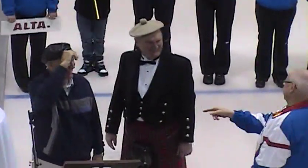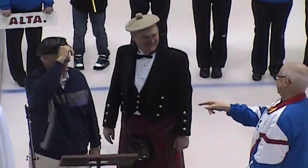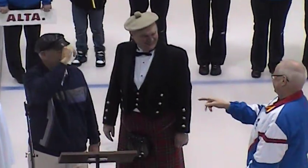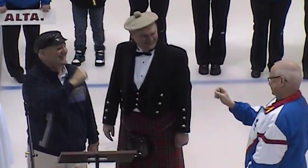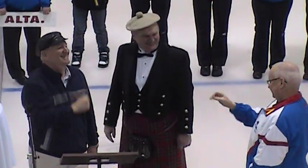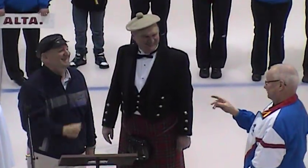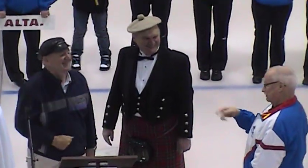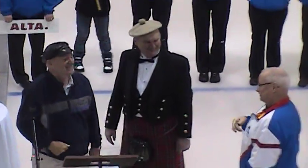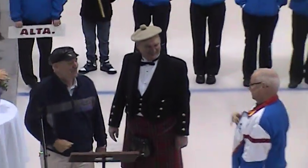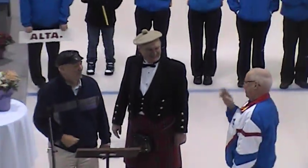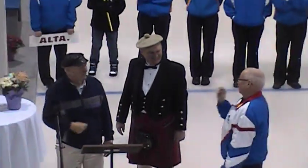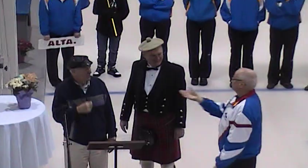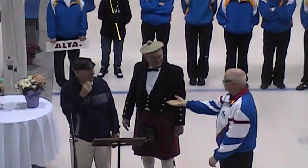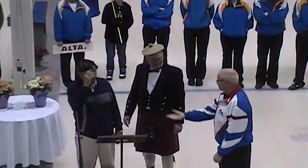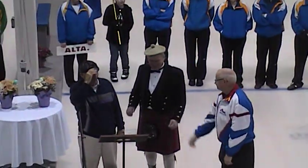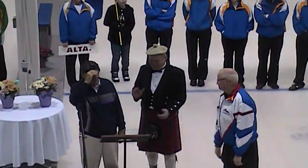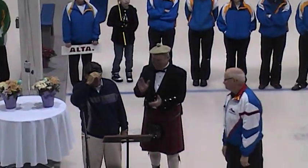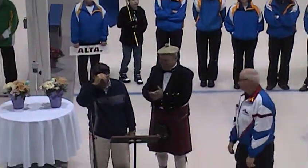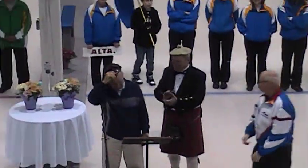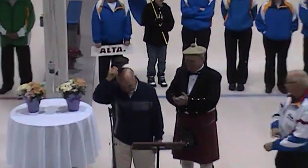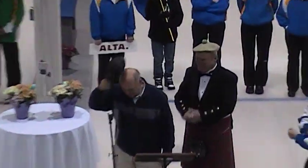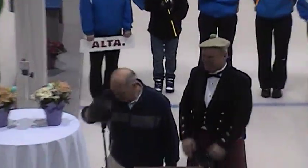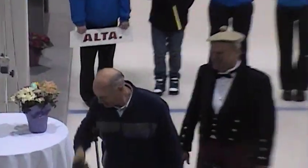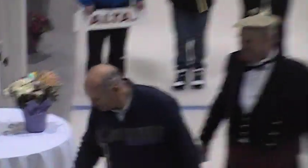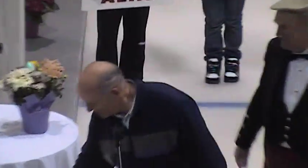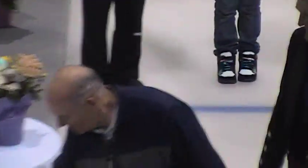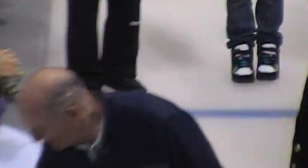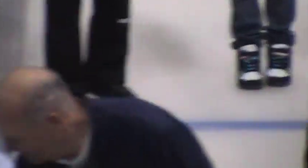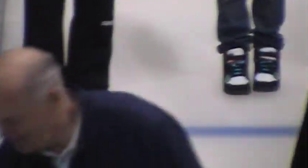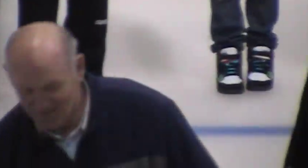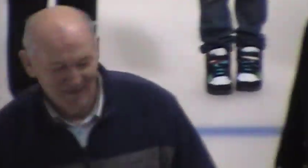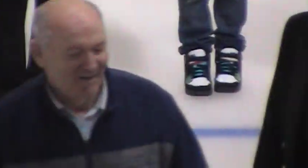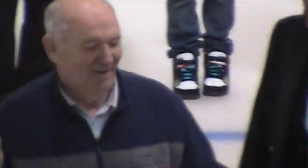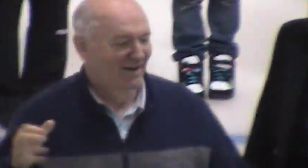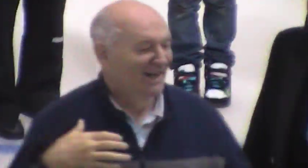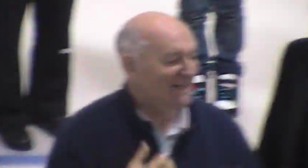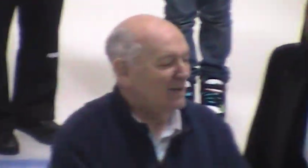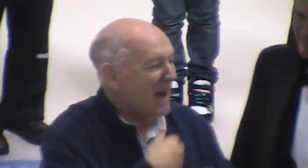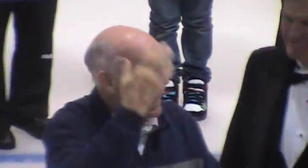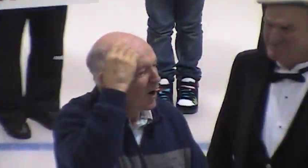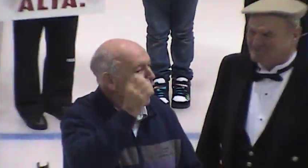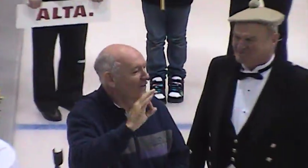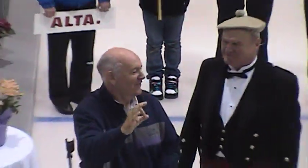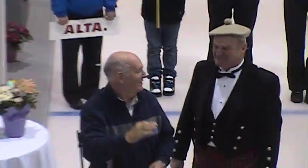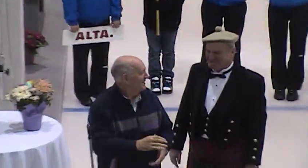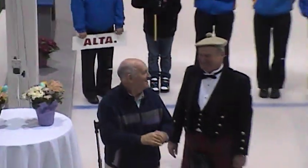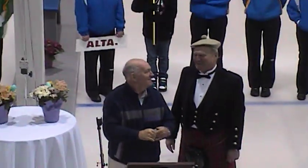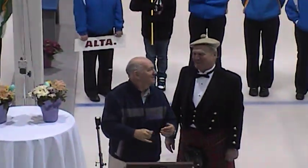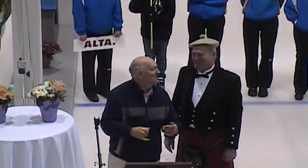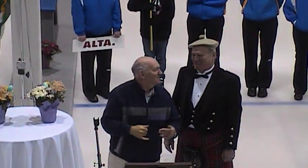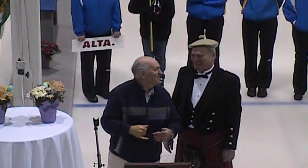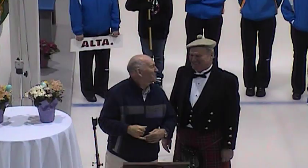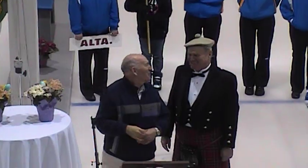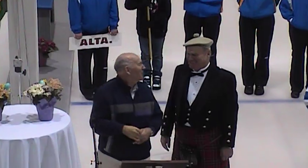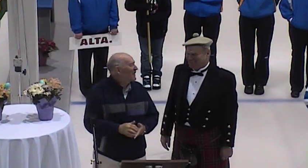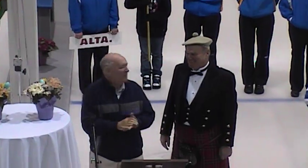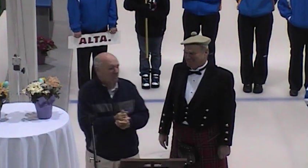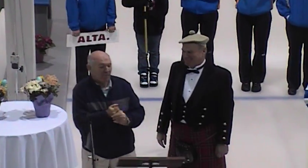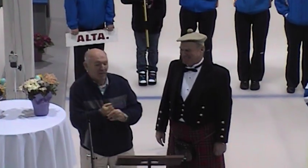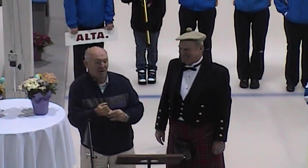there's a couple in your faces, not a lot, but I feel honored to have you here today. Bob said, well, I'll take